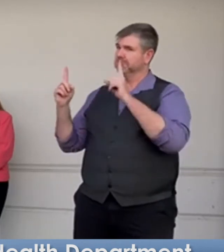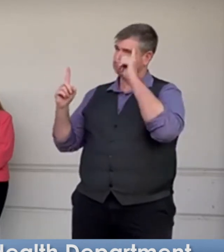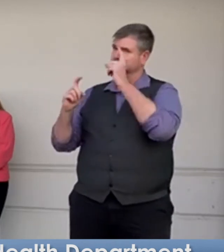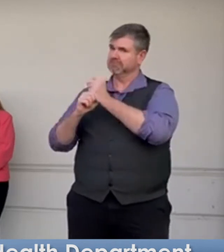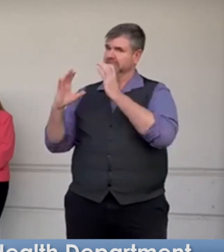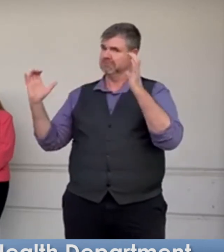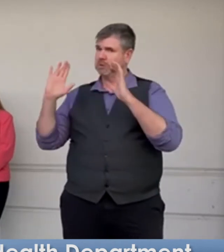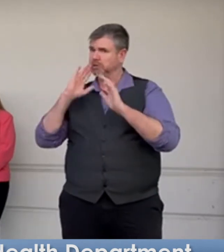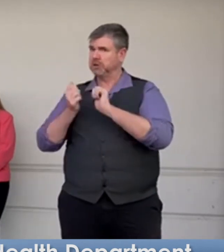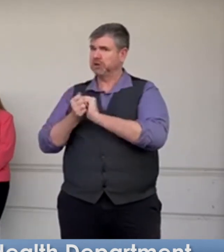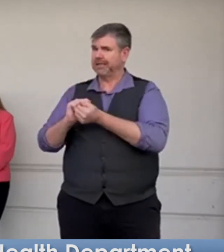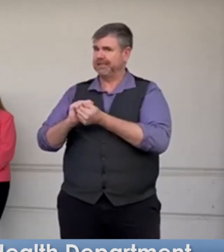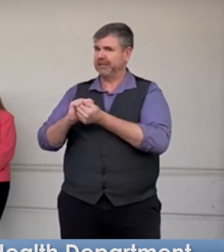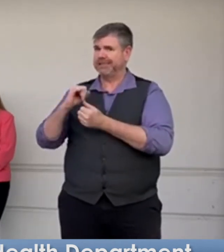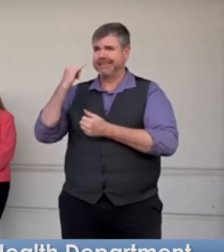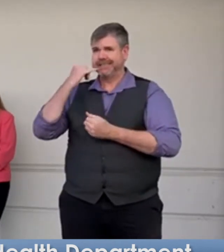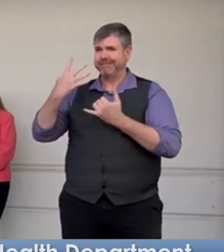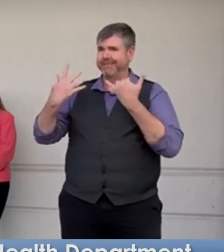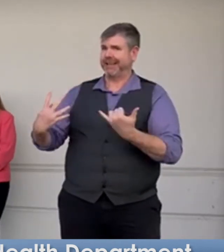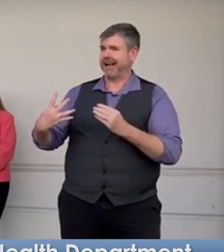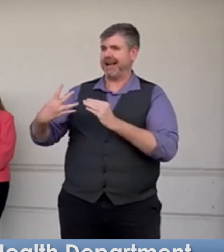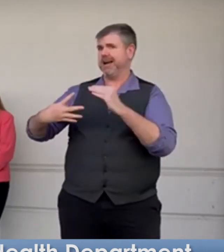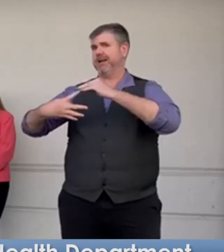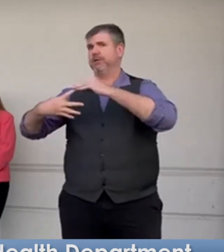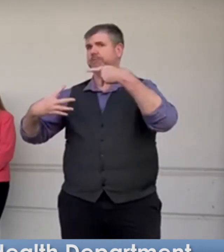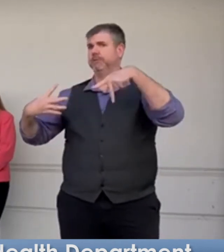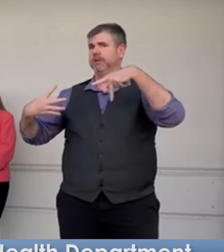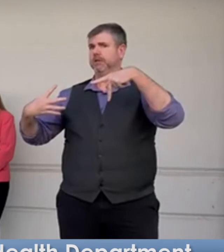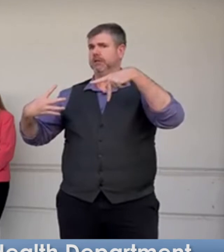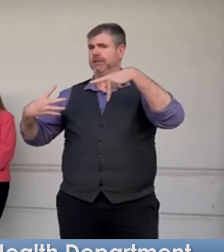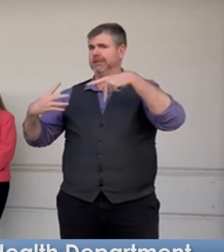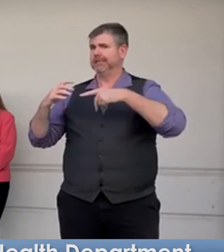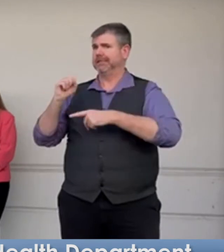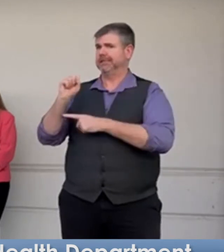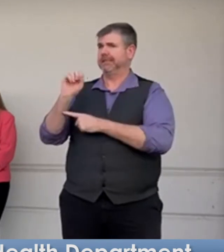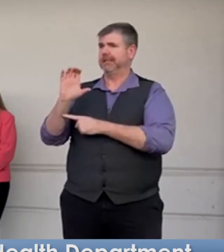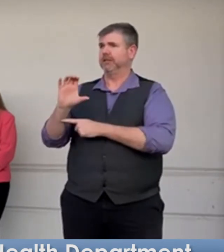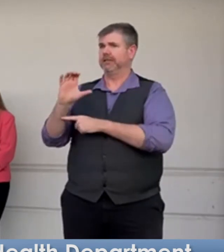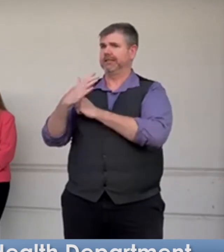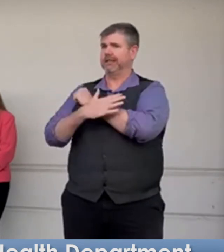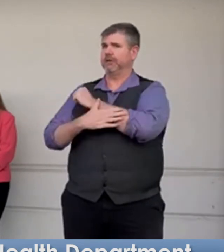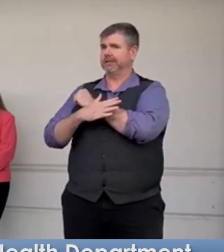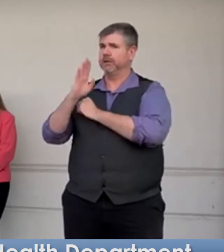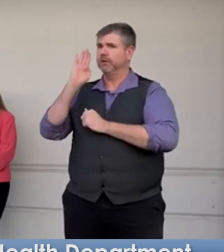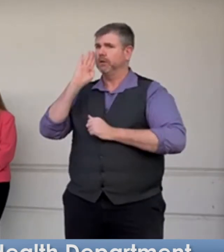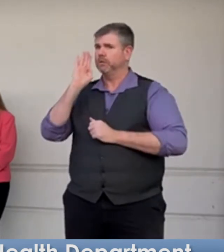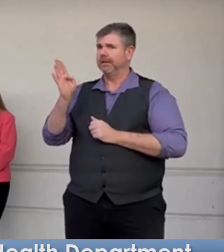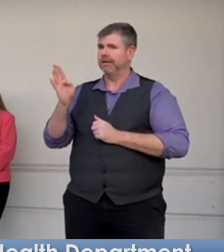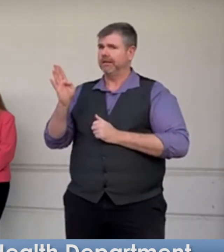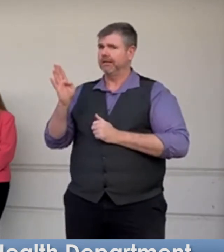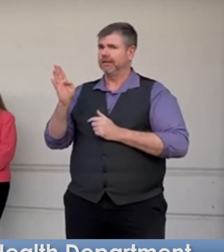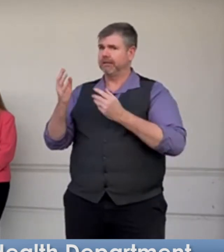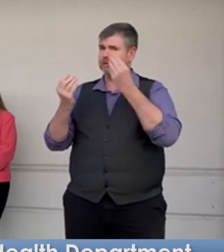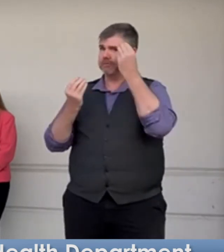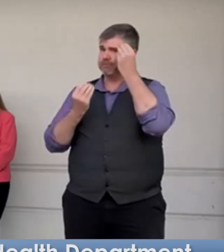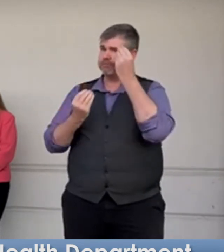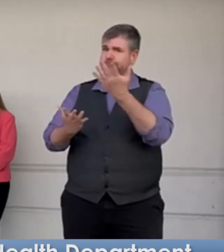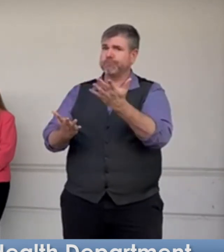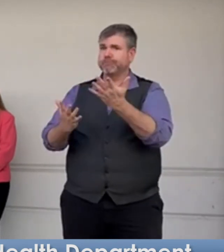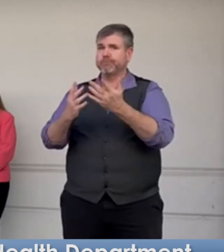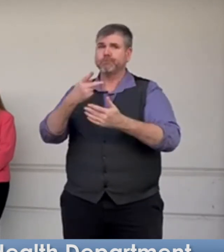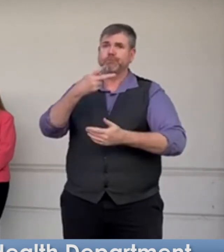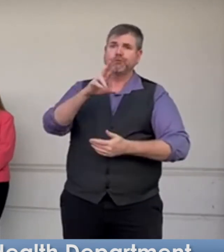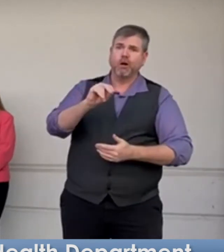purple tier or under county guidance that will come to pro or college teams for practicing, playing,